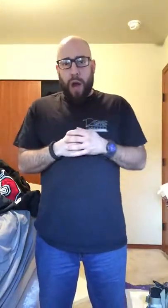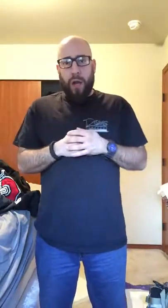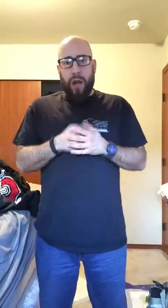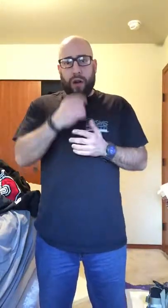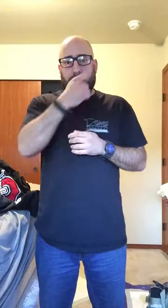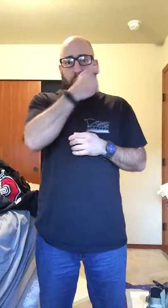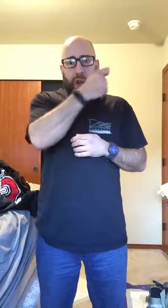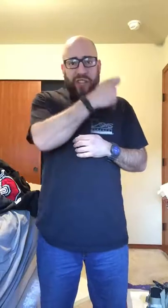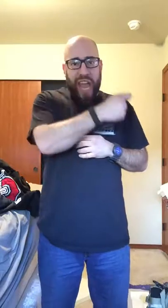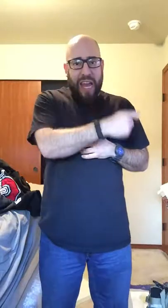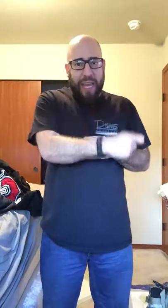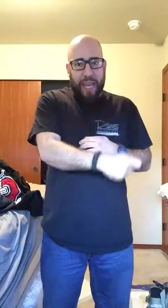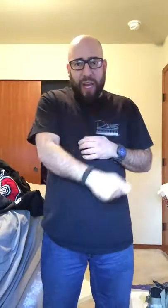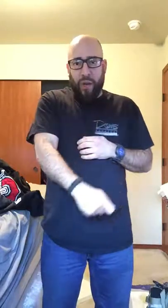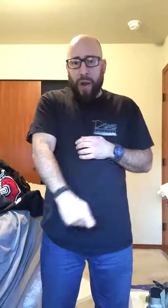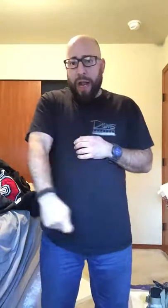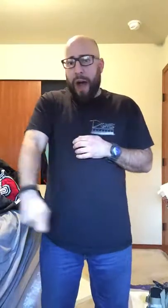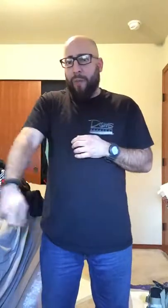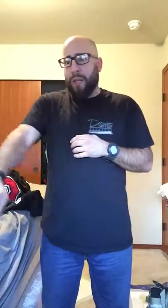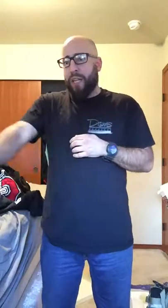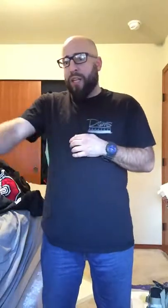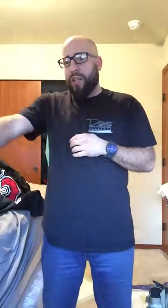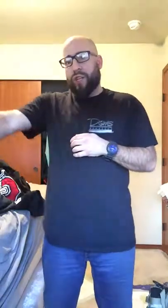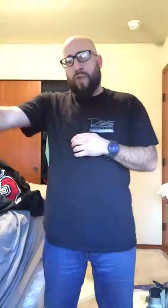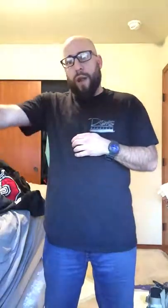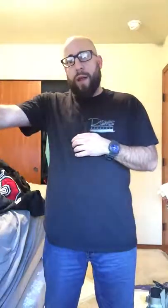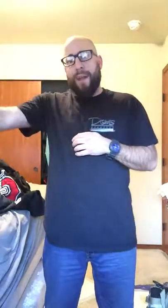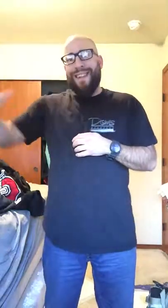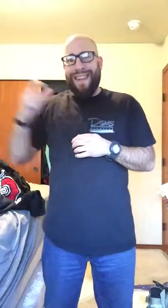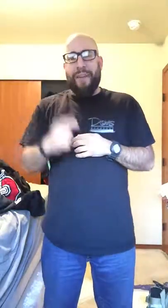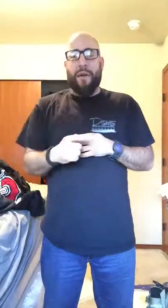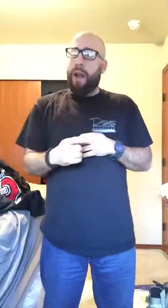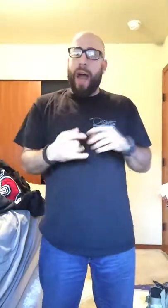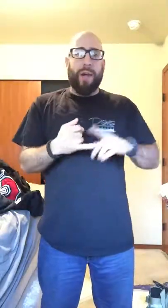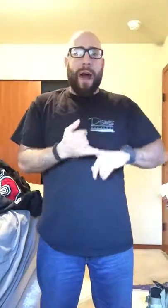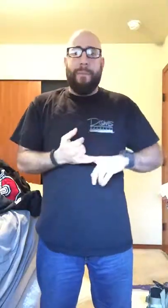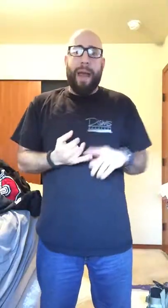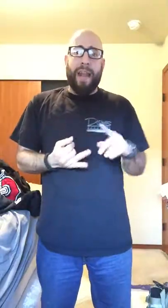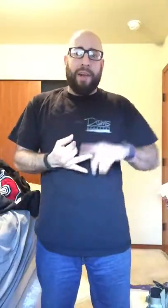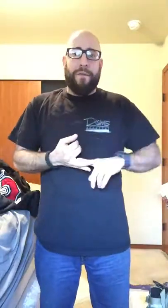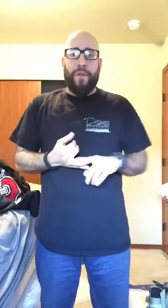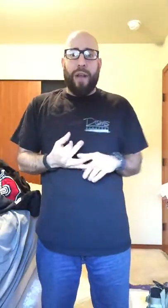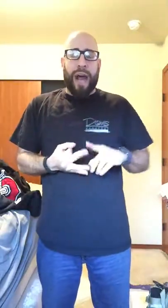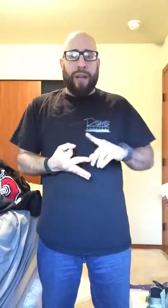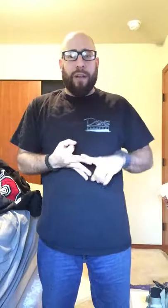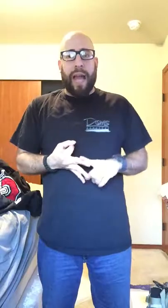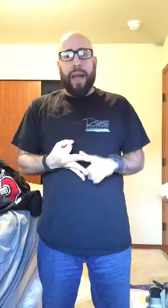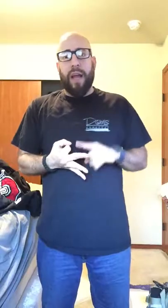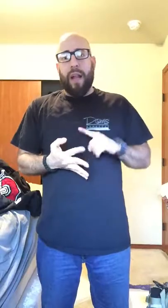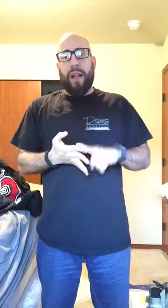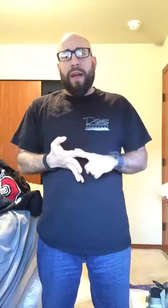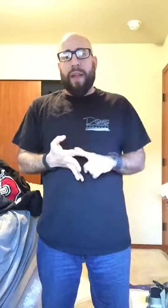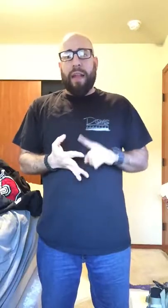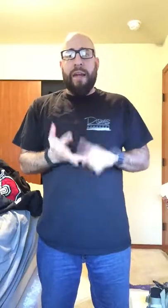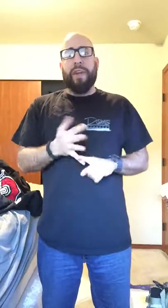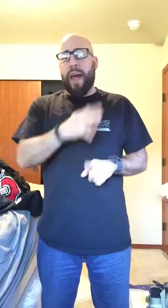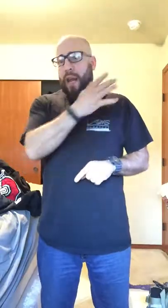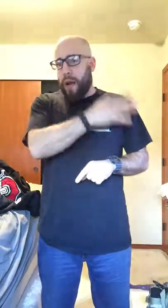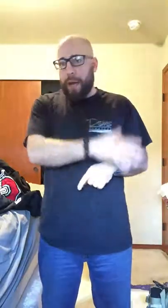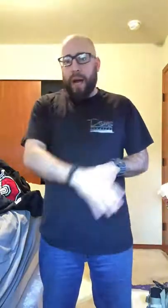gun cross anything you are not willing to destroy. Never. Not your iPad, not your foot, not your leg, nothing. Never let it come in